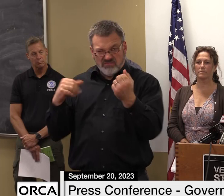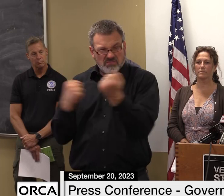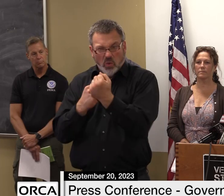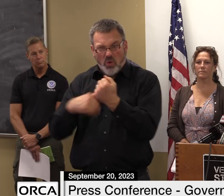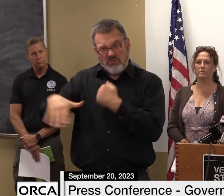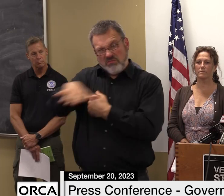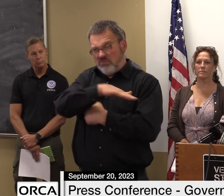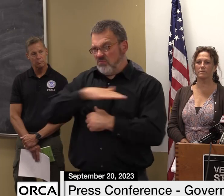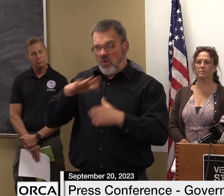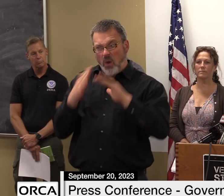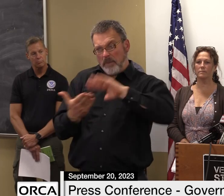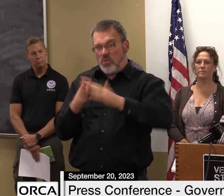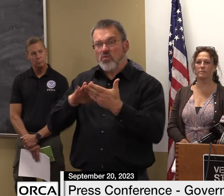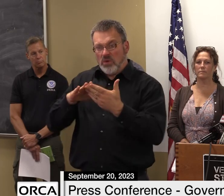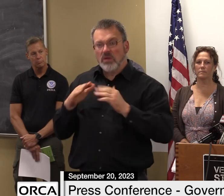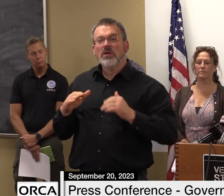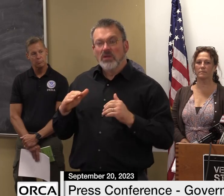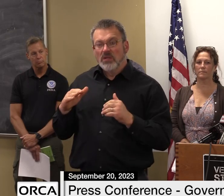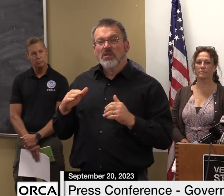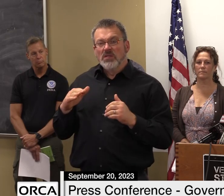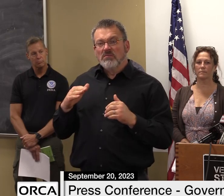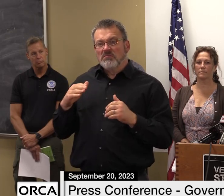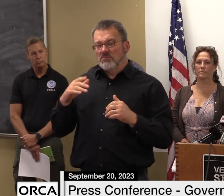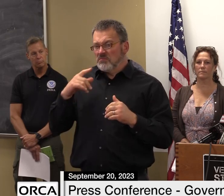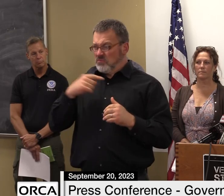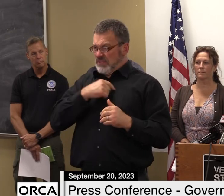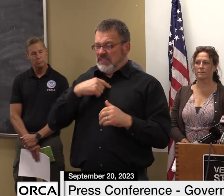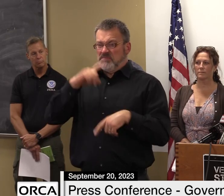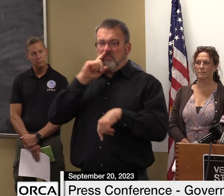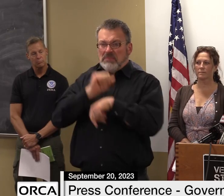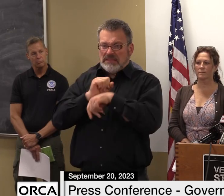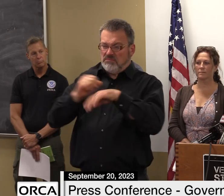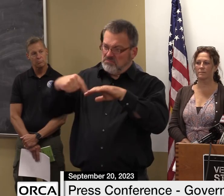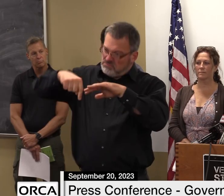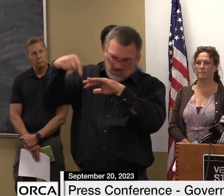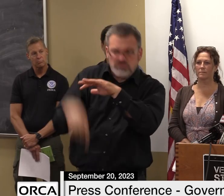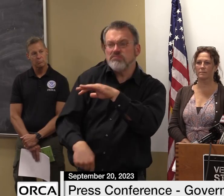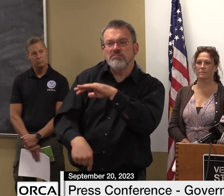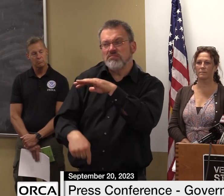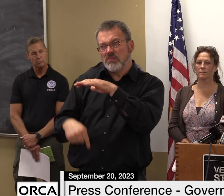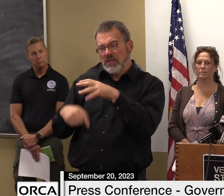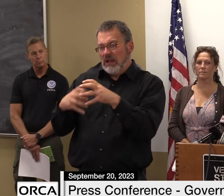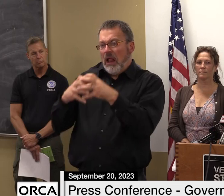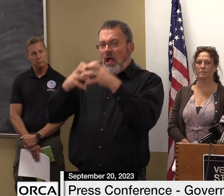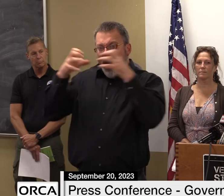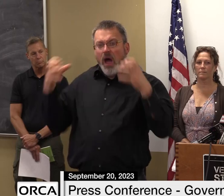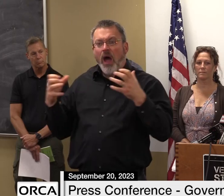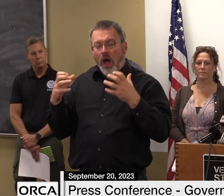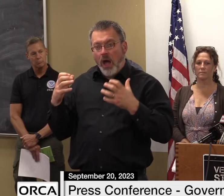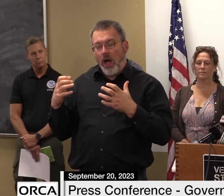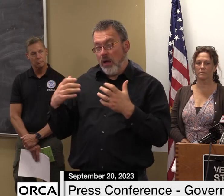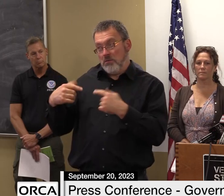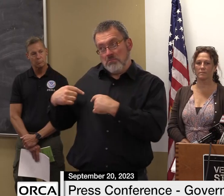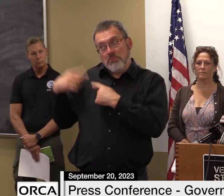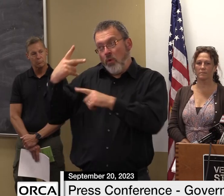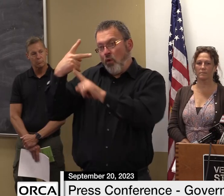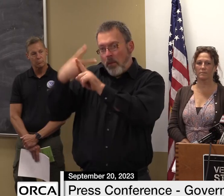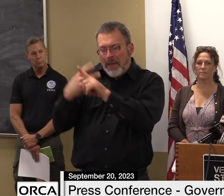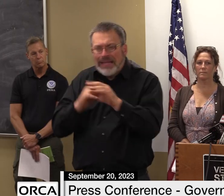so much due to the flood, but only 2 short months later, we are now beyond grateful to say that we will be